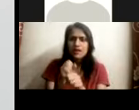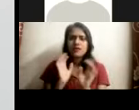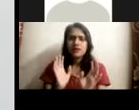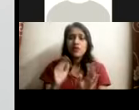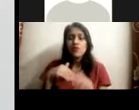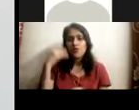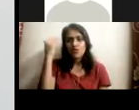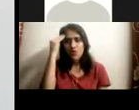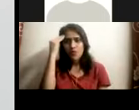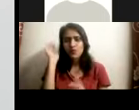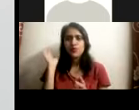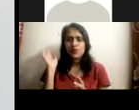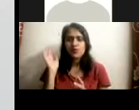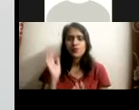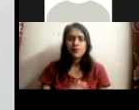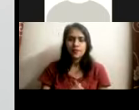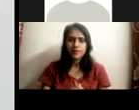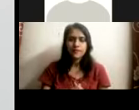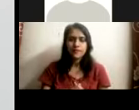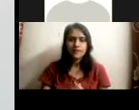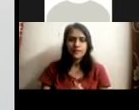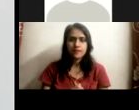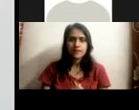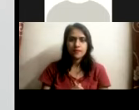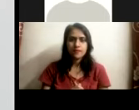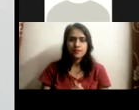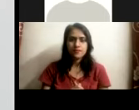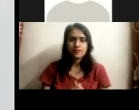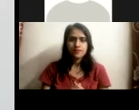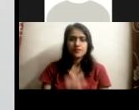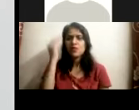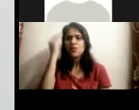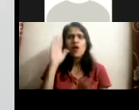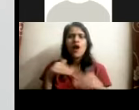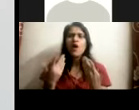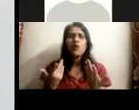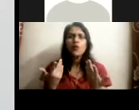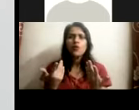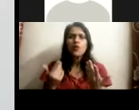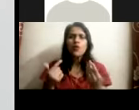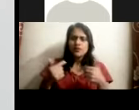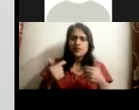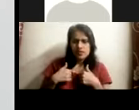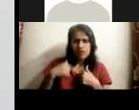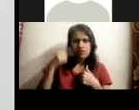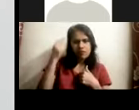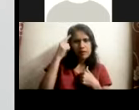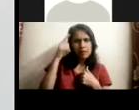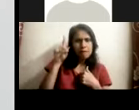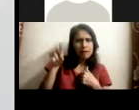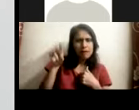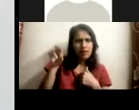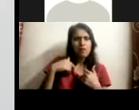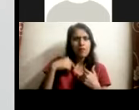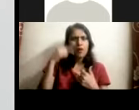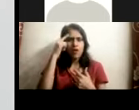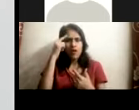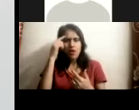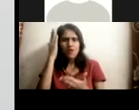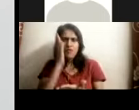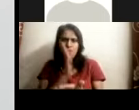we know is also through our own interpretations of what we see and what we know. So